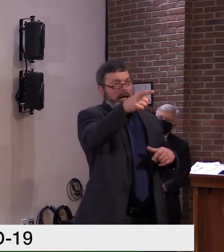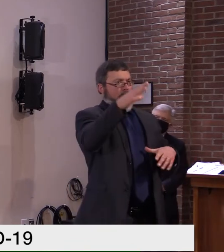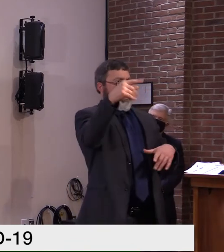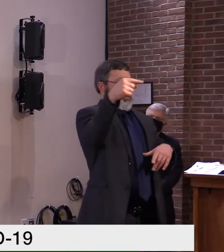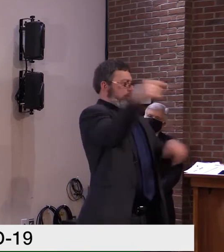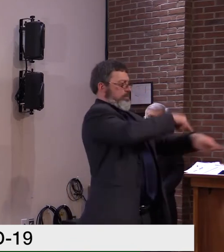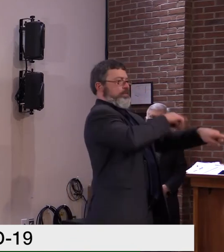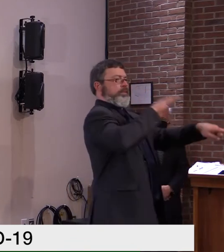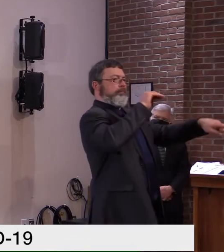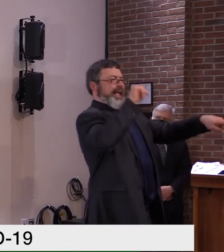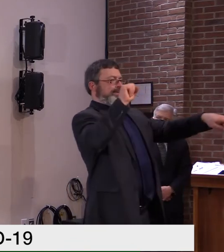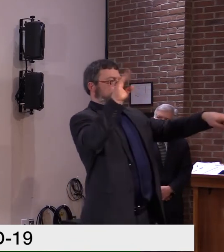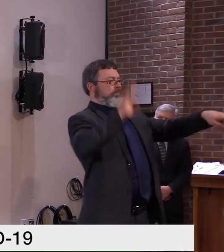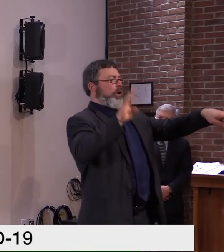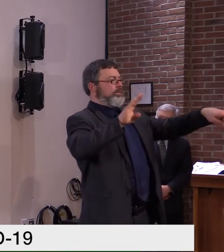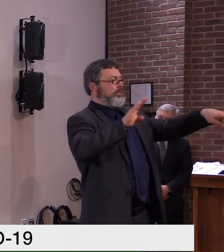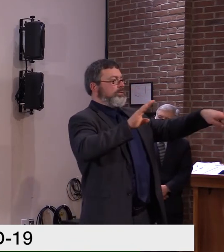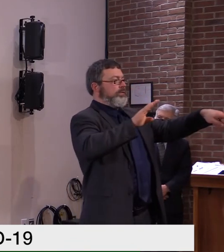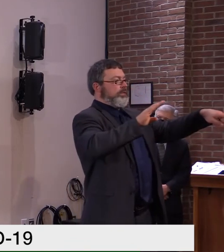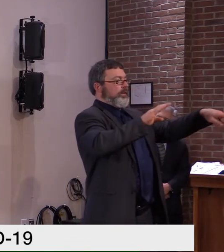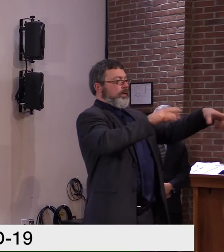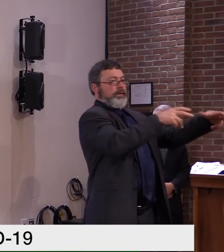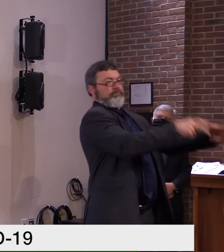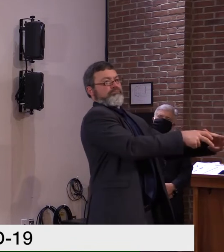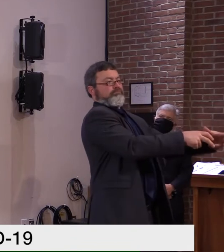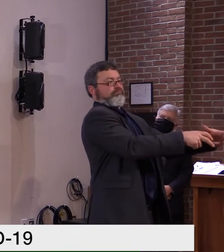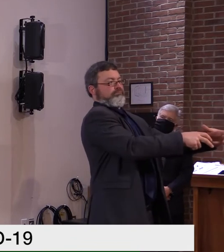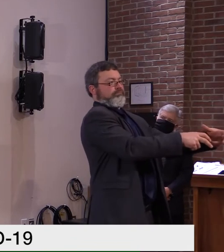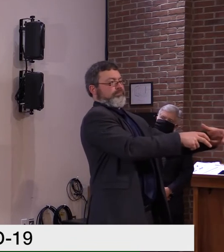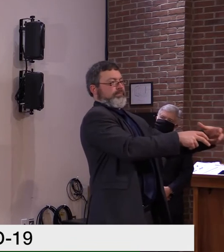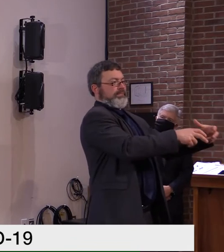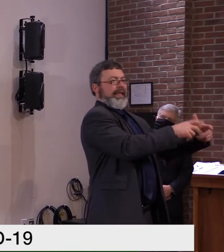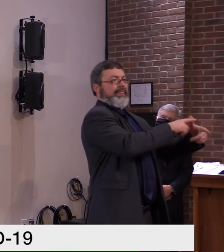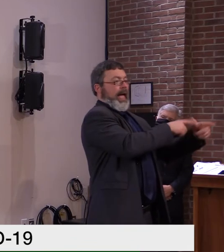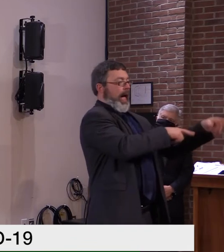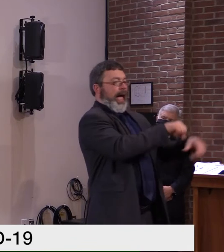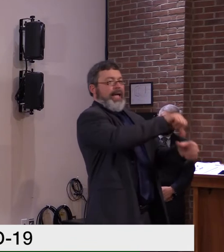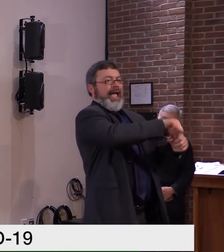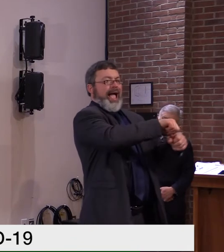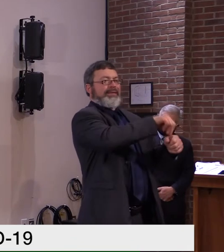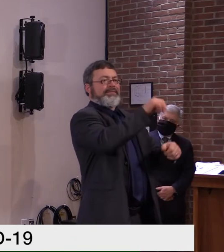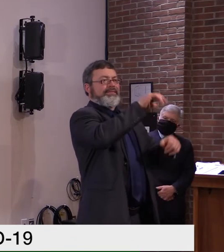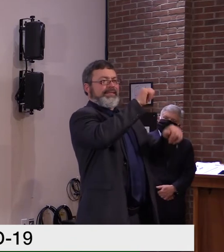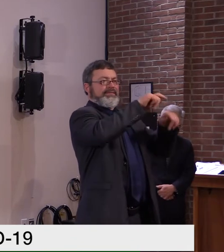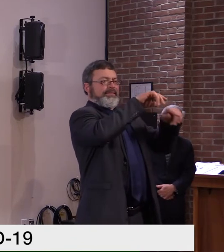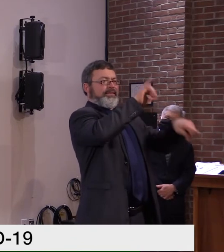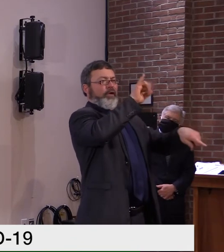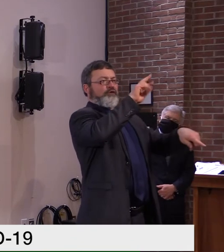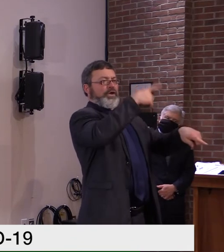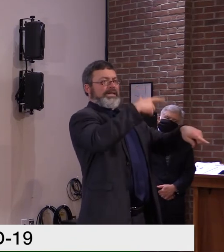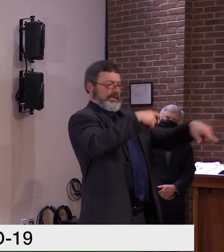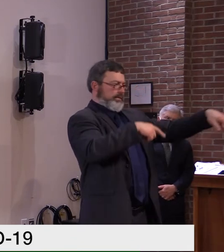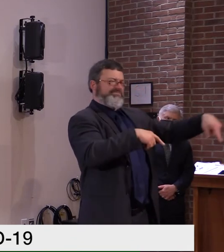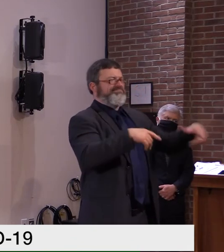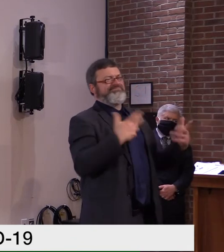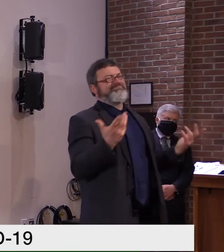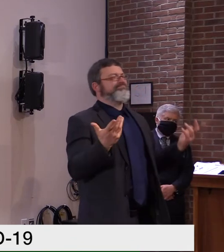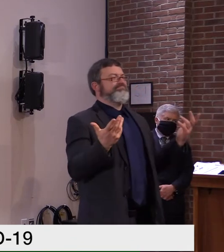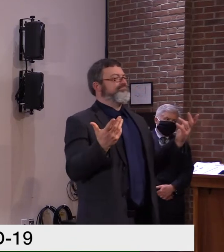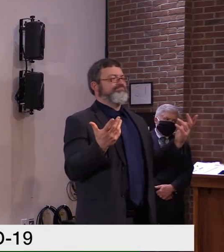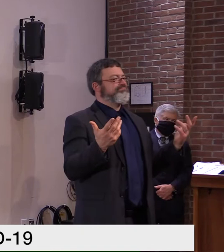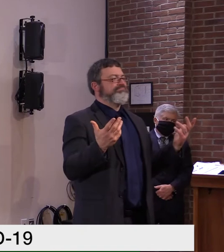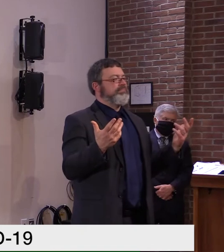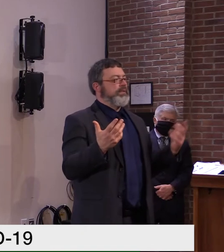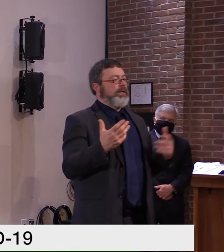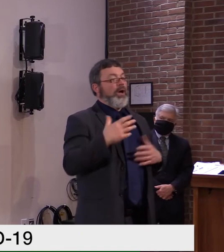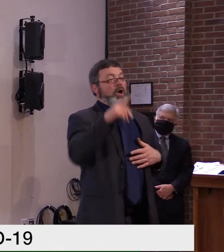Manchester to get gas, that doesn't give us much comfort either. So from my standpoint, getting them here in